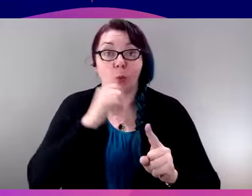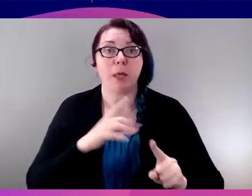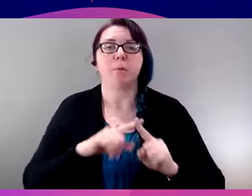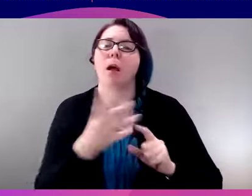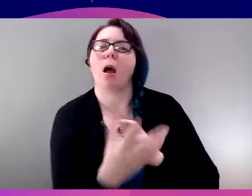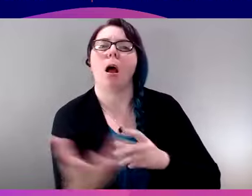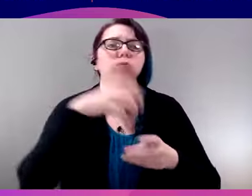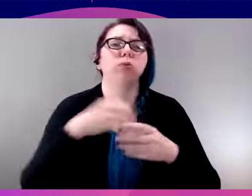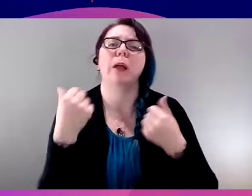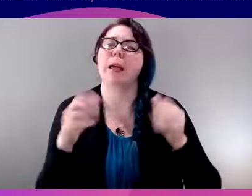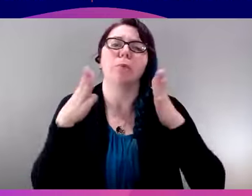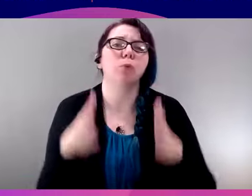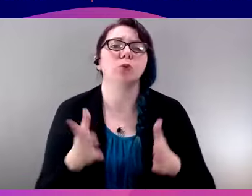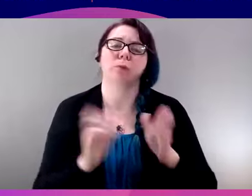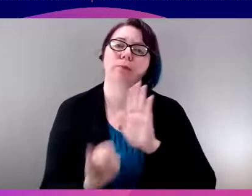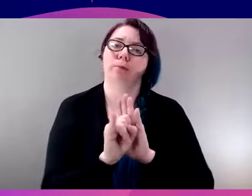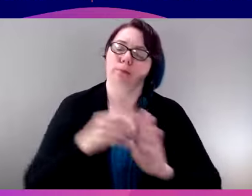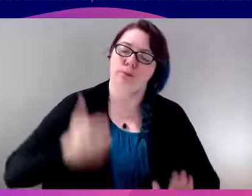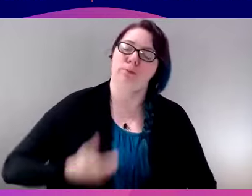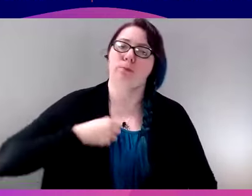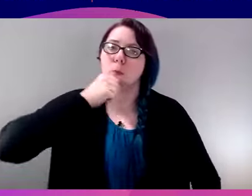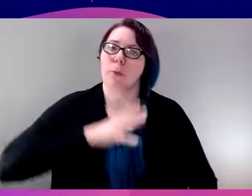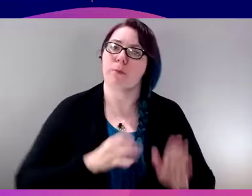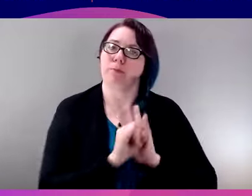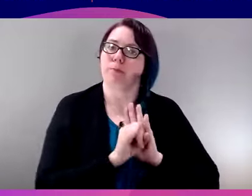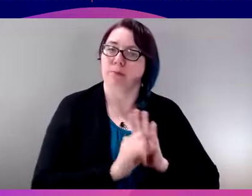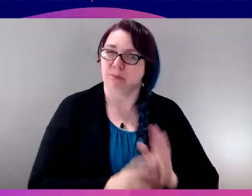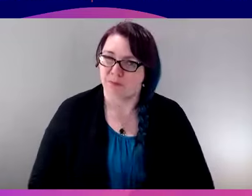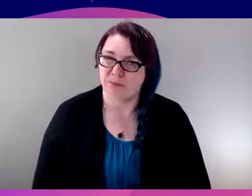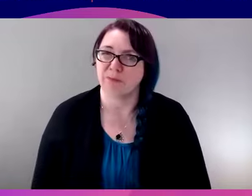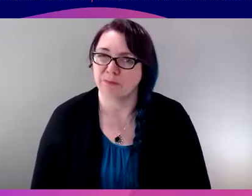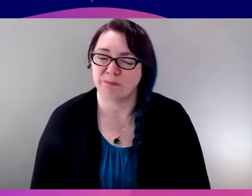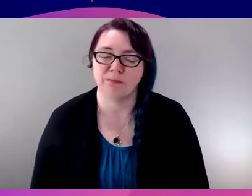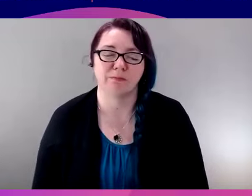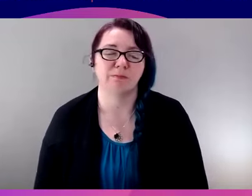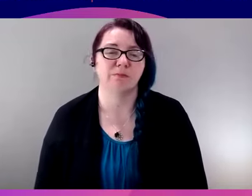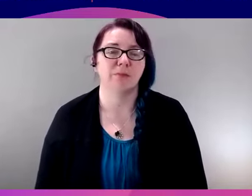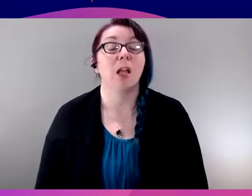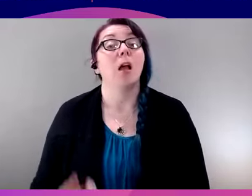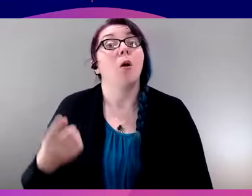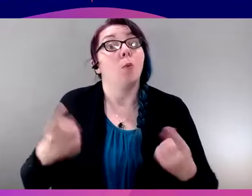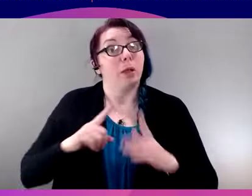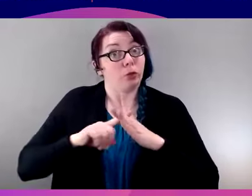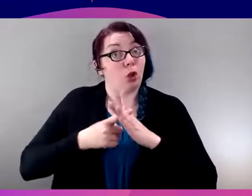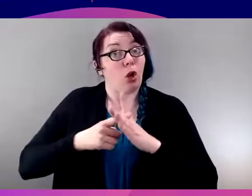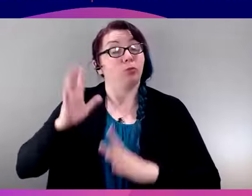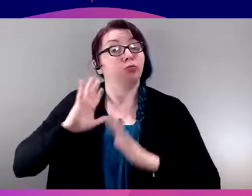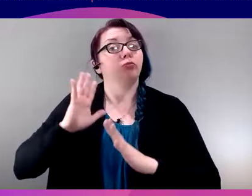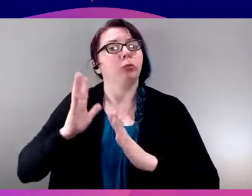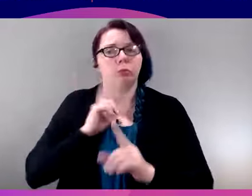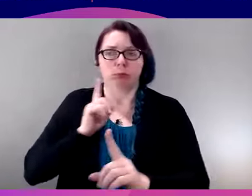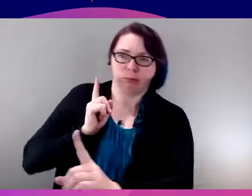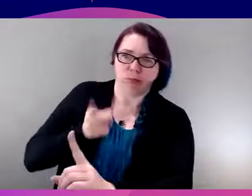a woman. But additionally, although we initially set out to support women specifically, we really want